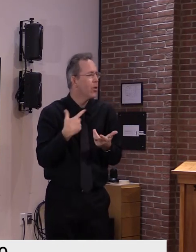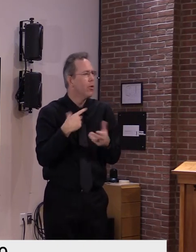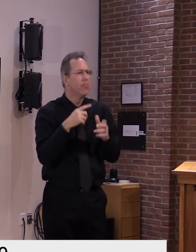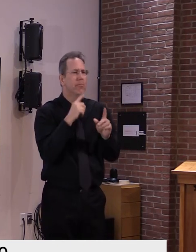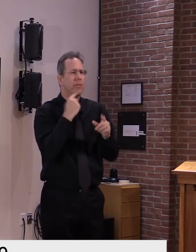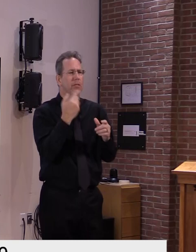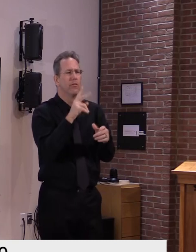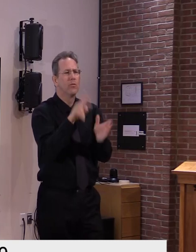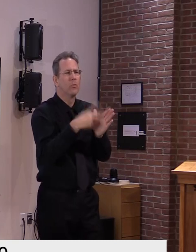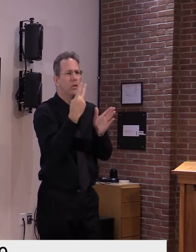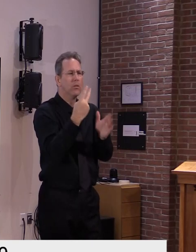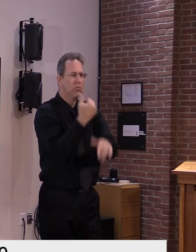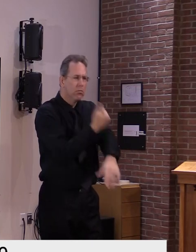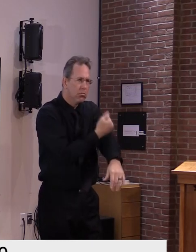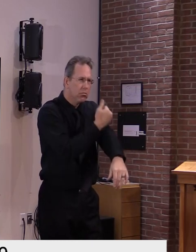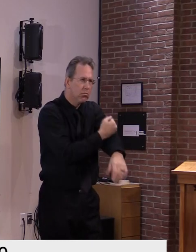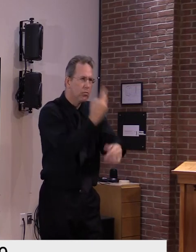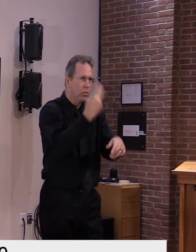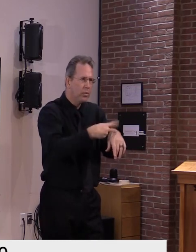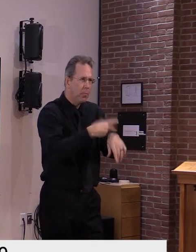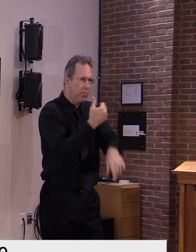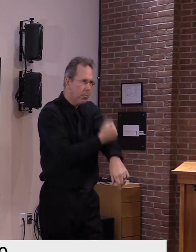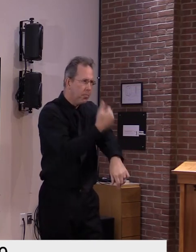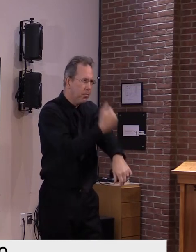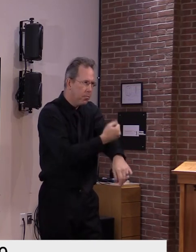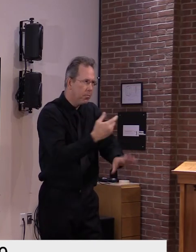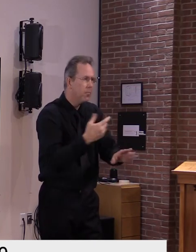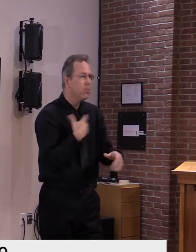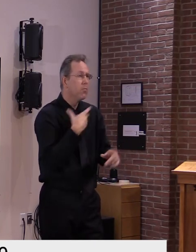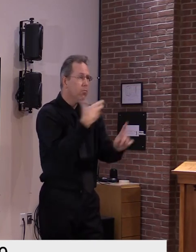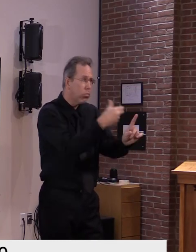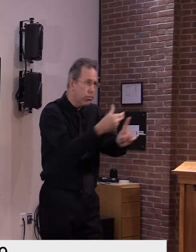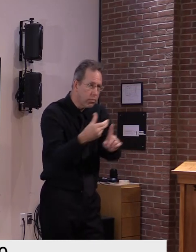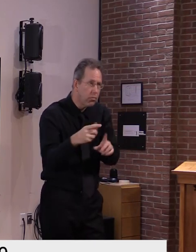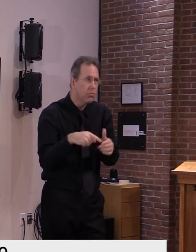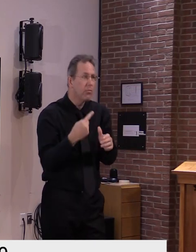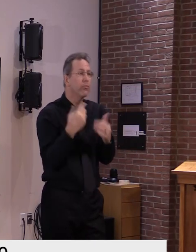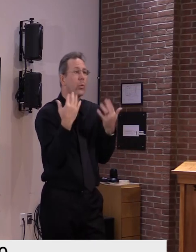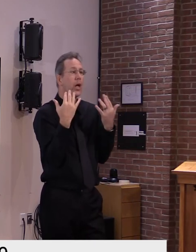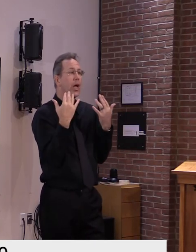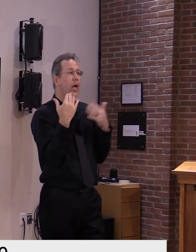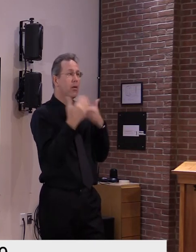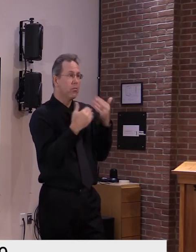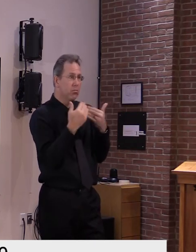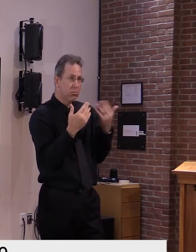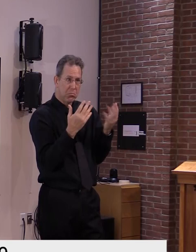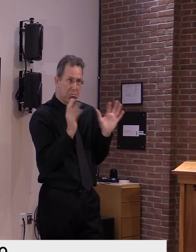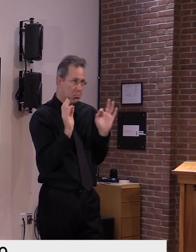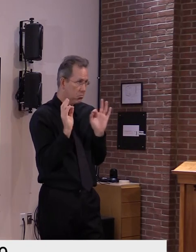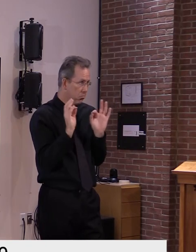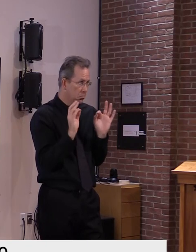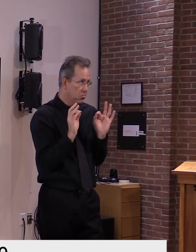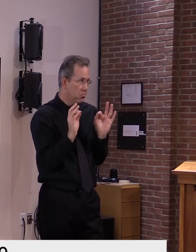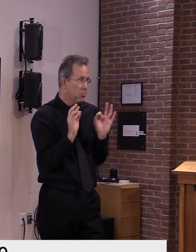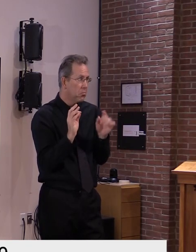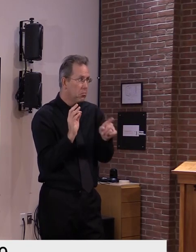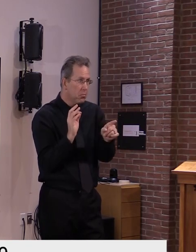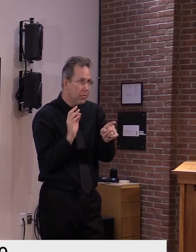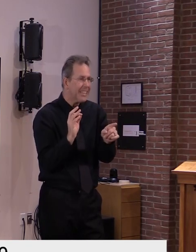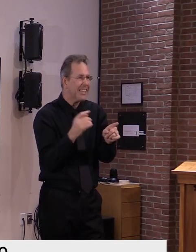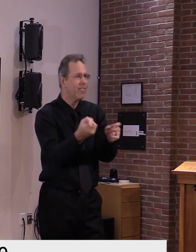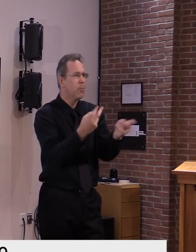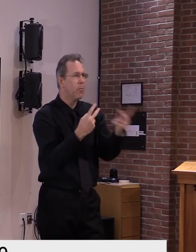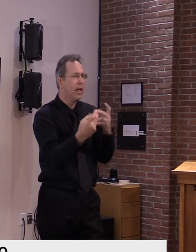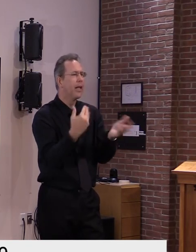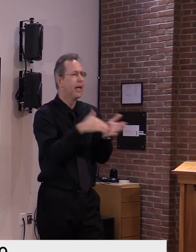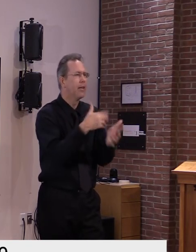Give everyone who should have it their first dose at this time and make sure that they come back for the second dose. Because that's